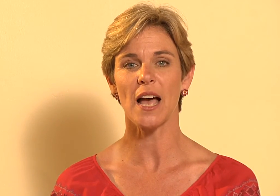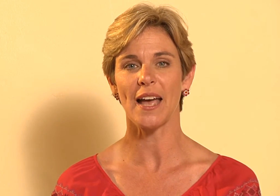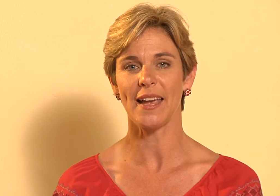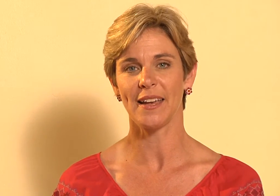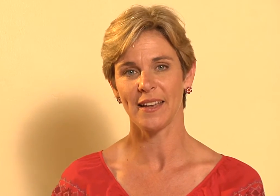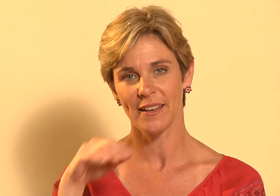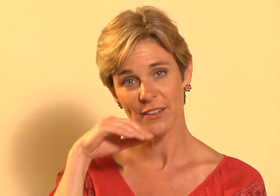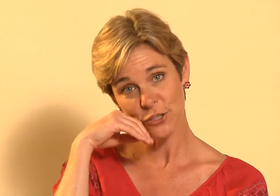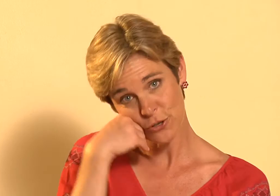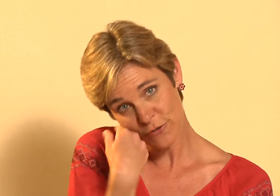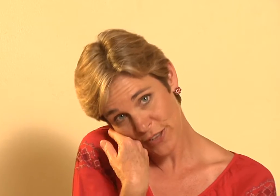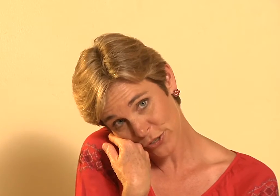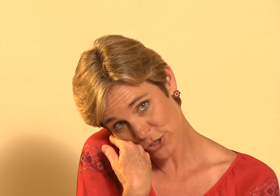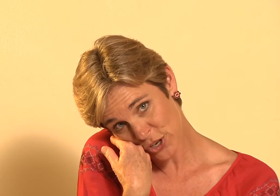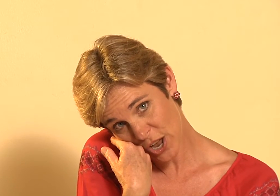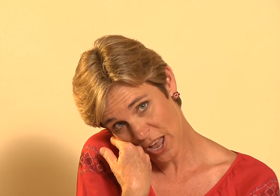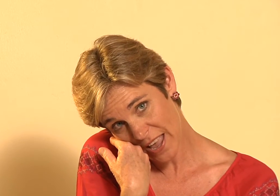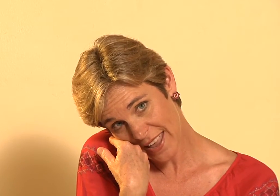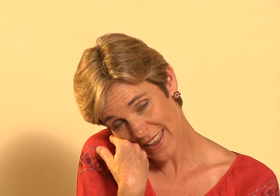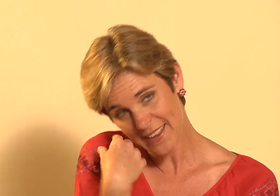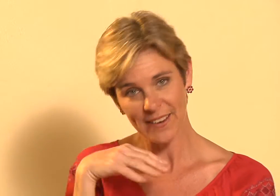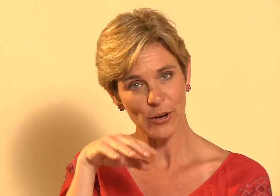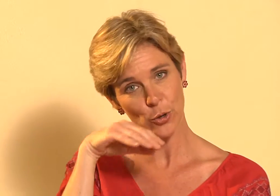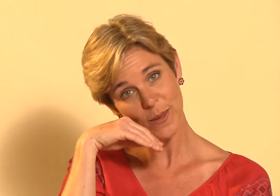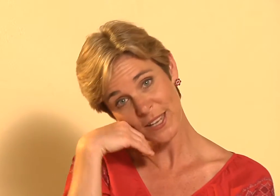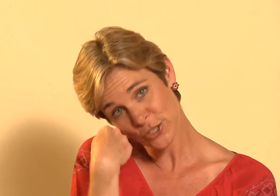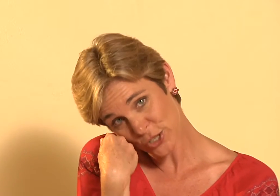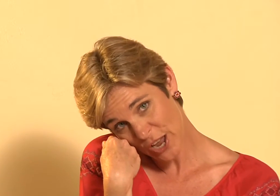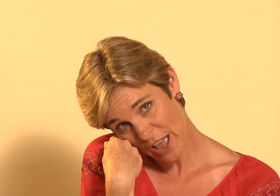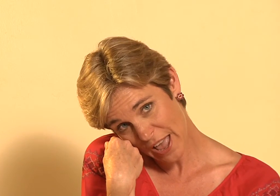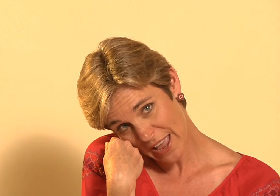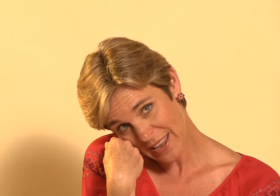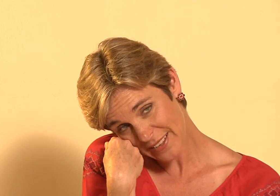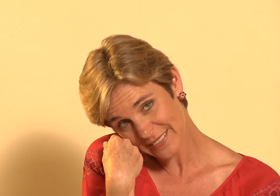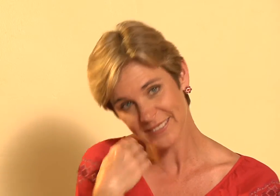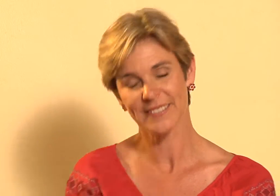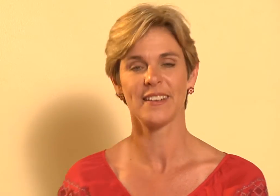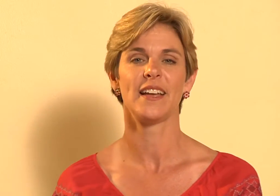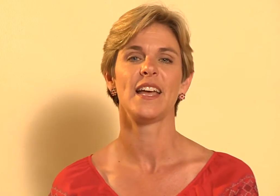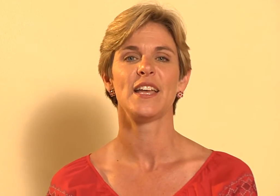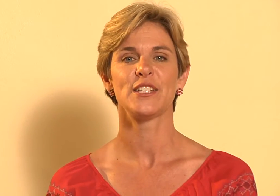Shy. Do you feel shy? Are you being shy?